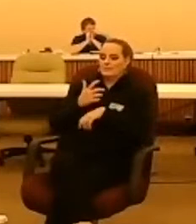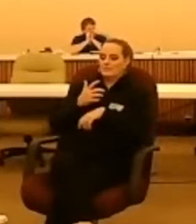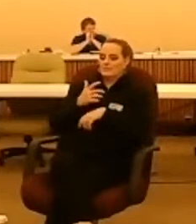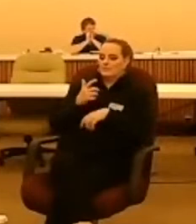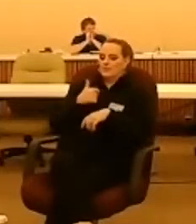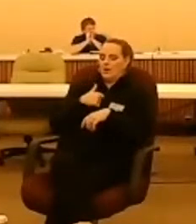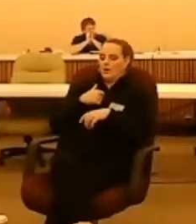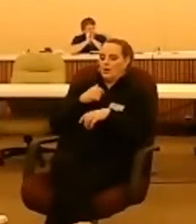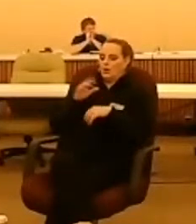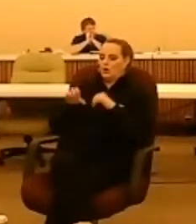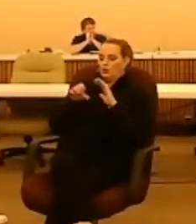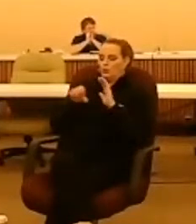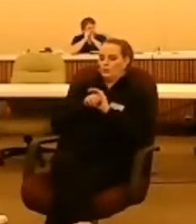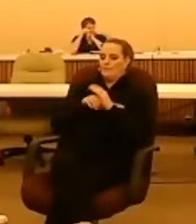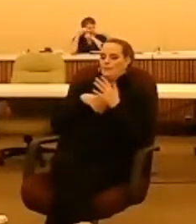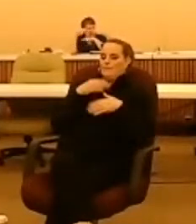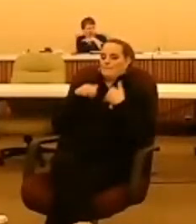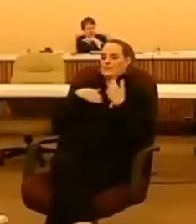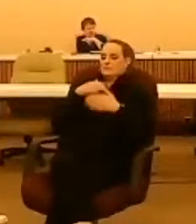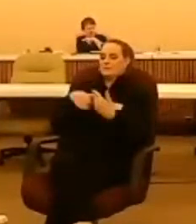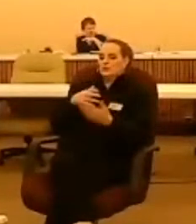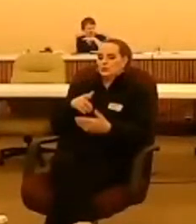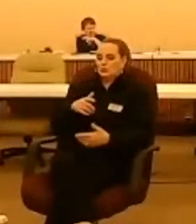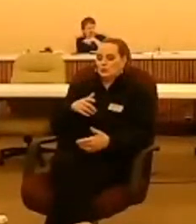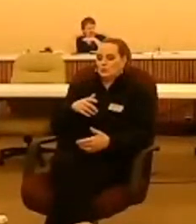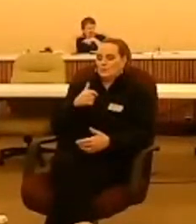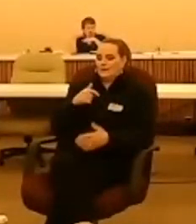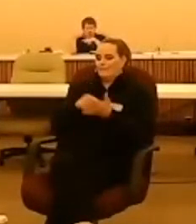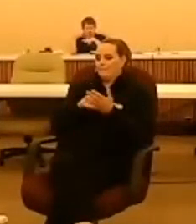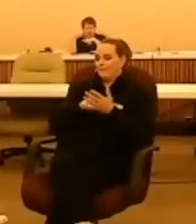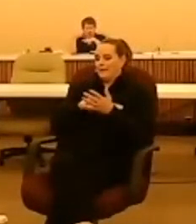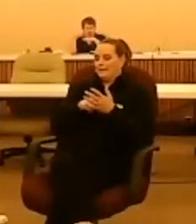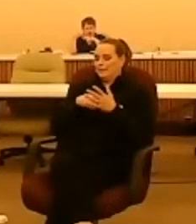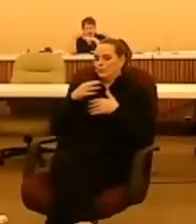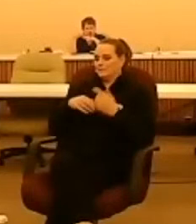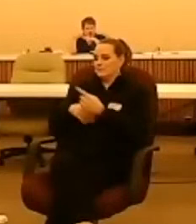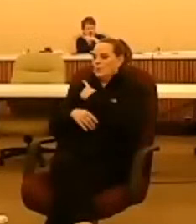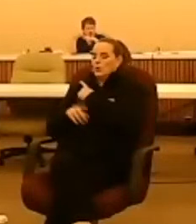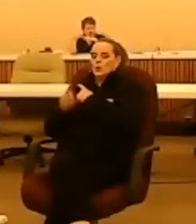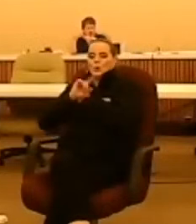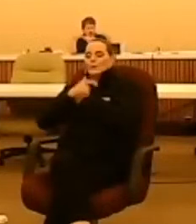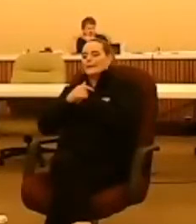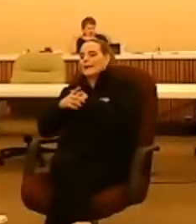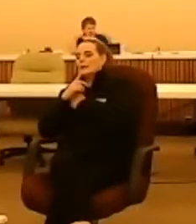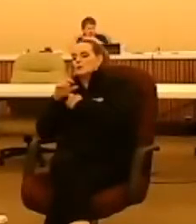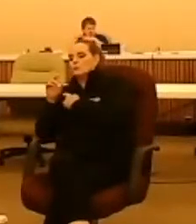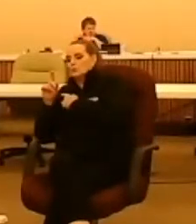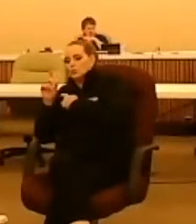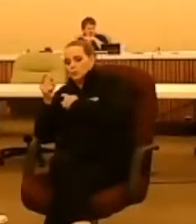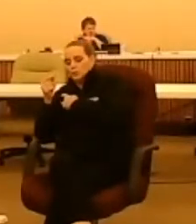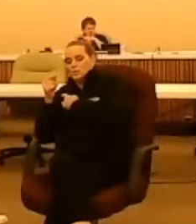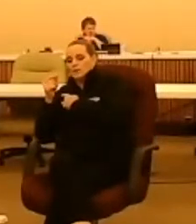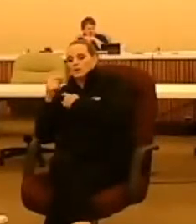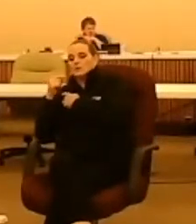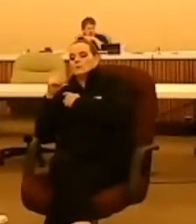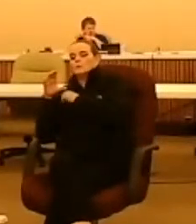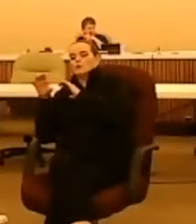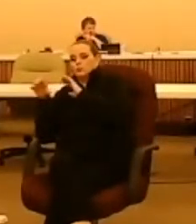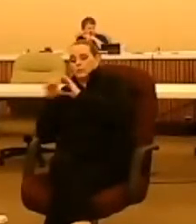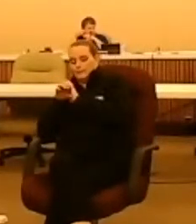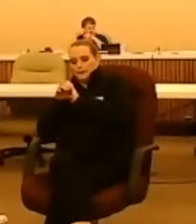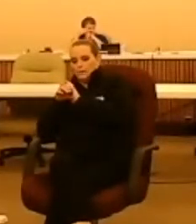criminal procedure on and finding process. We can't do to criminal. My question is that criminal?